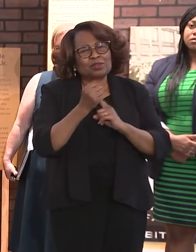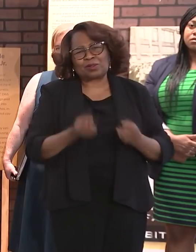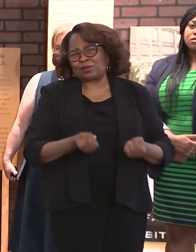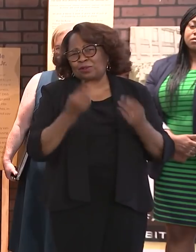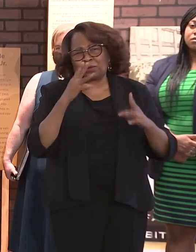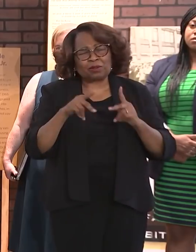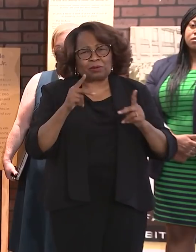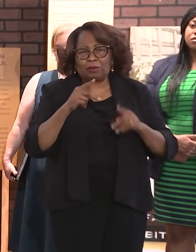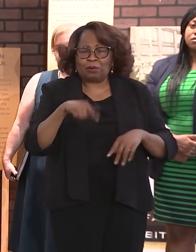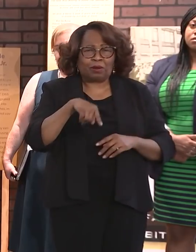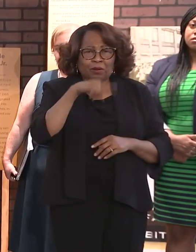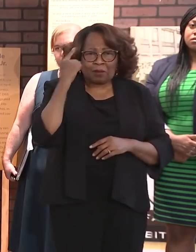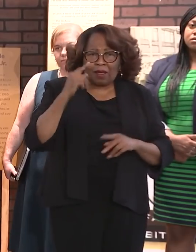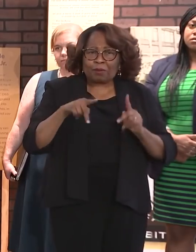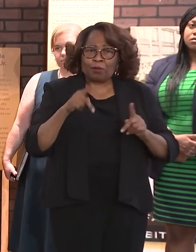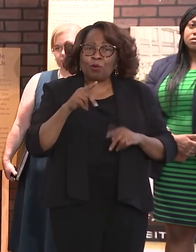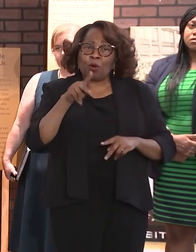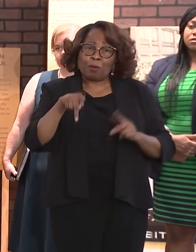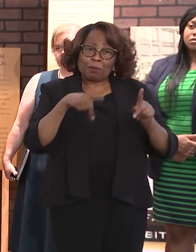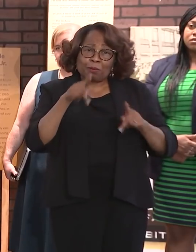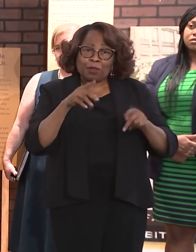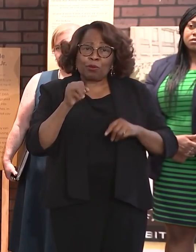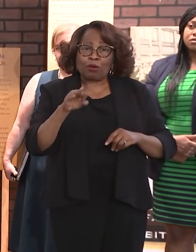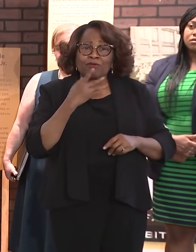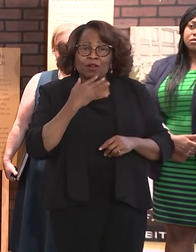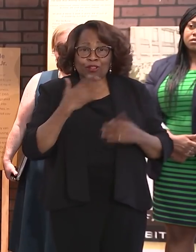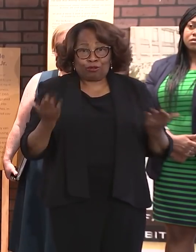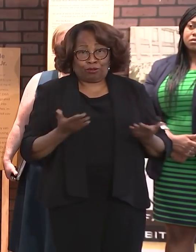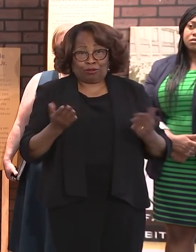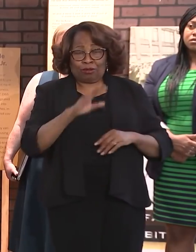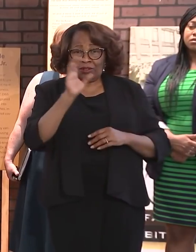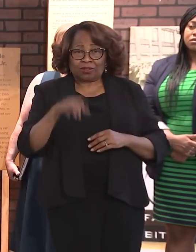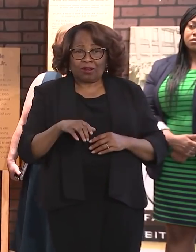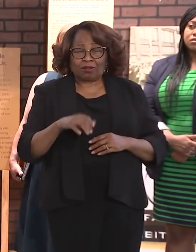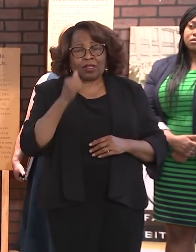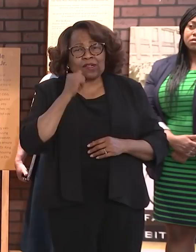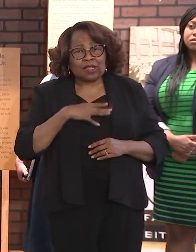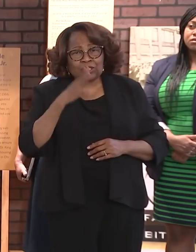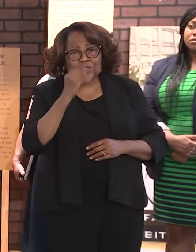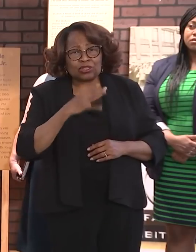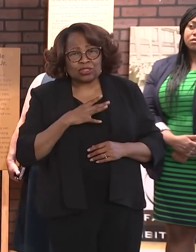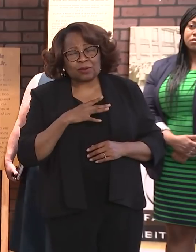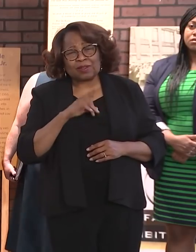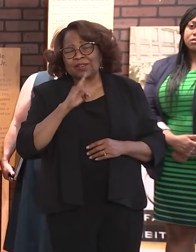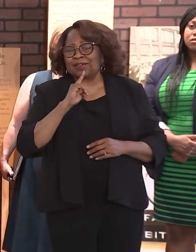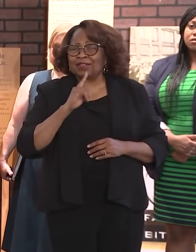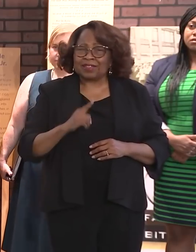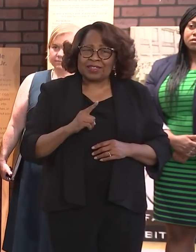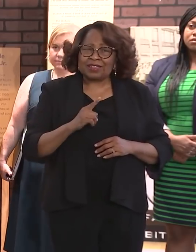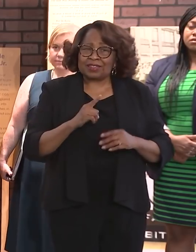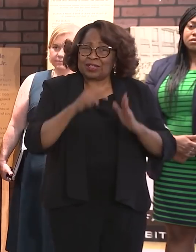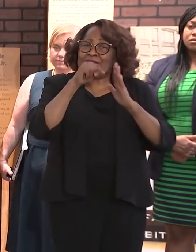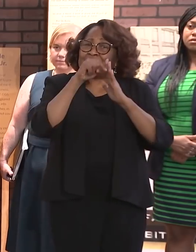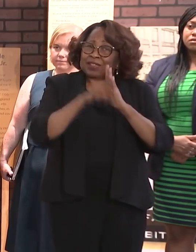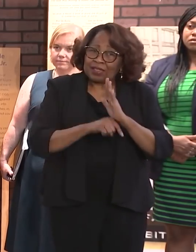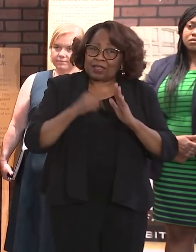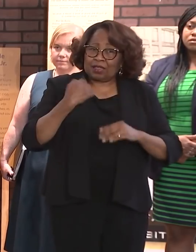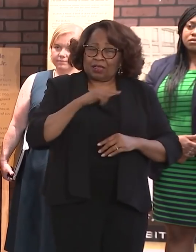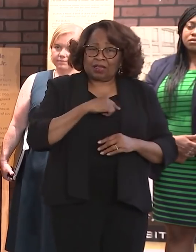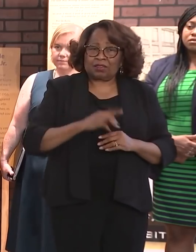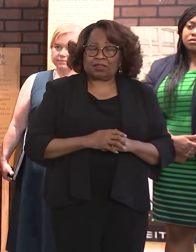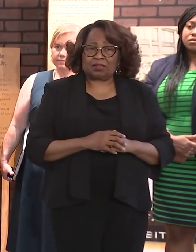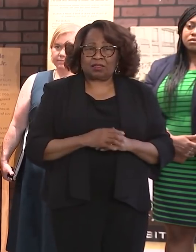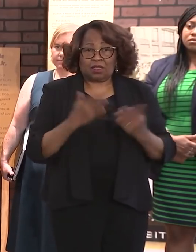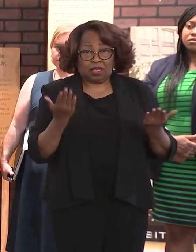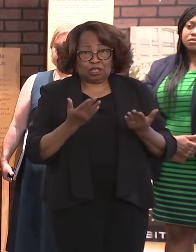Black residents and residents of color in our city. And ladies and gentlemen, it is literally killing us.